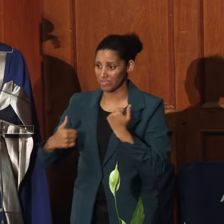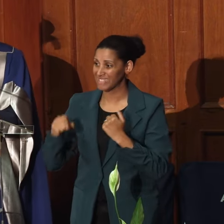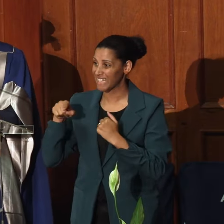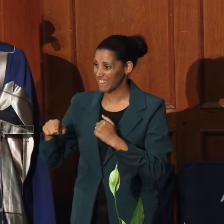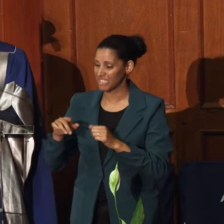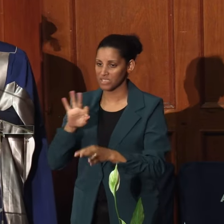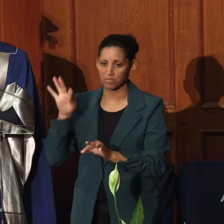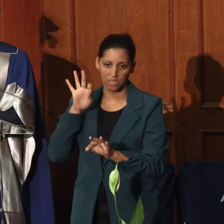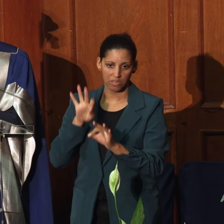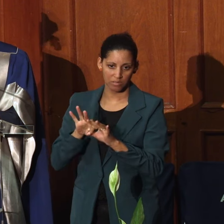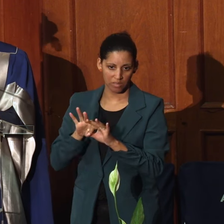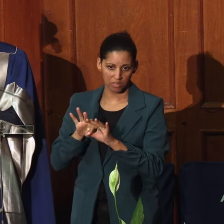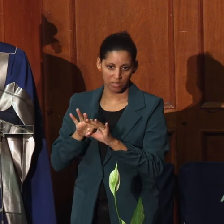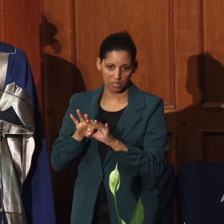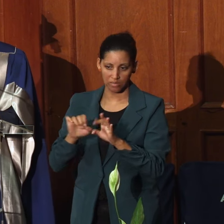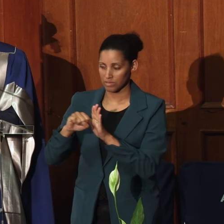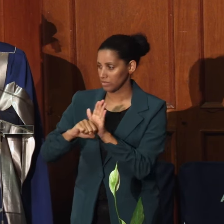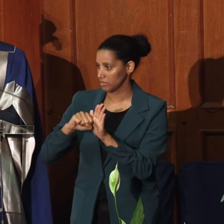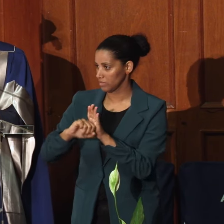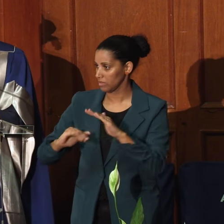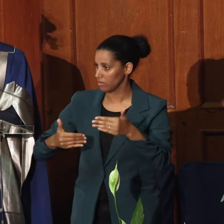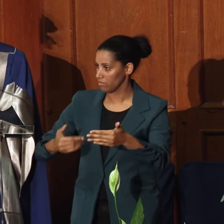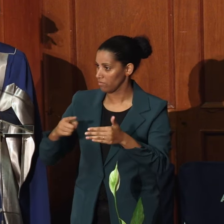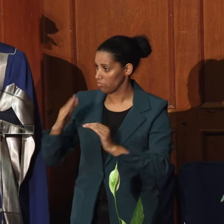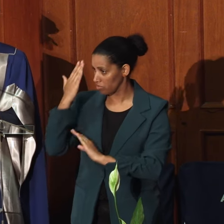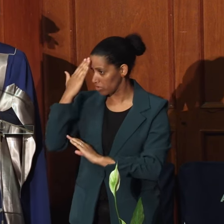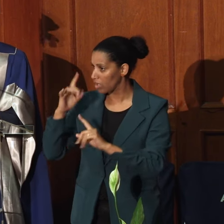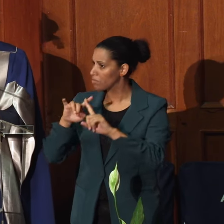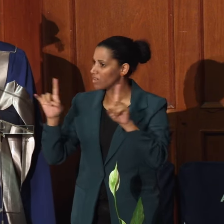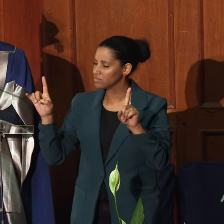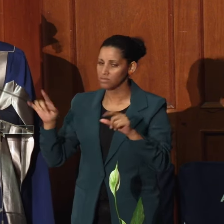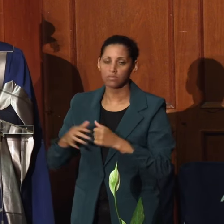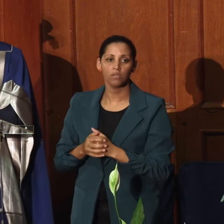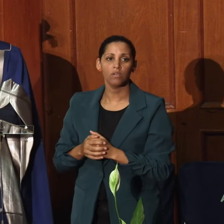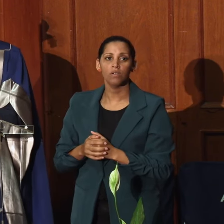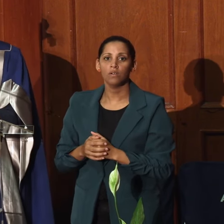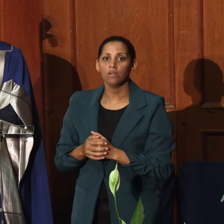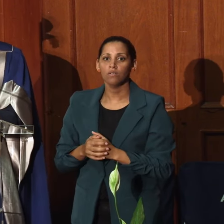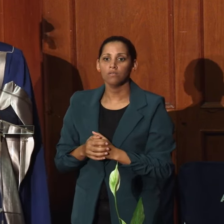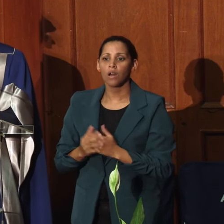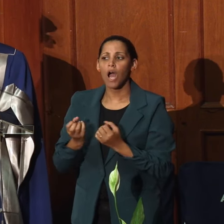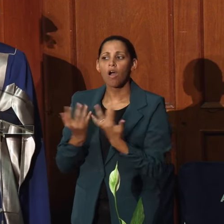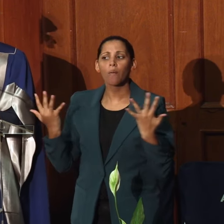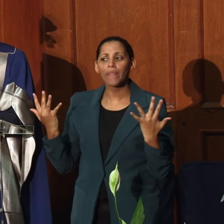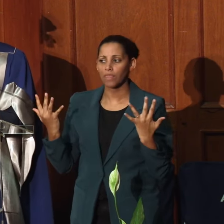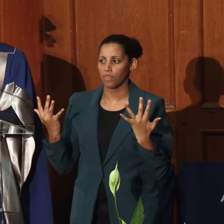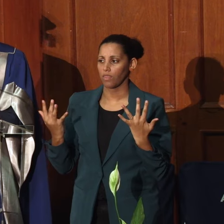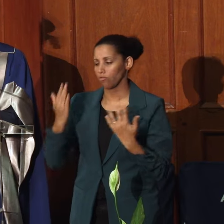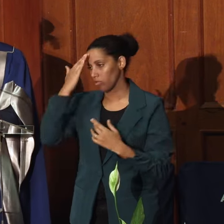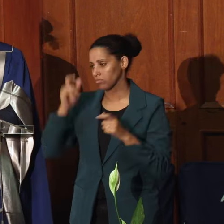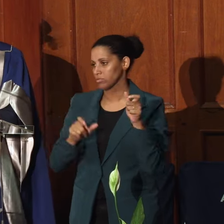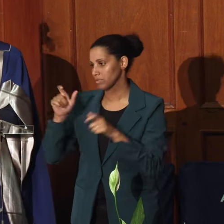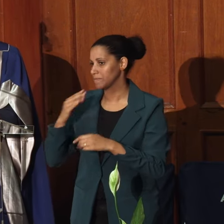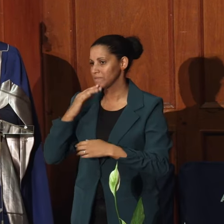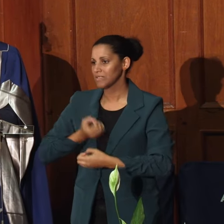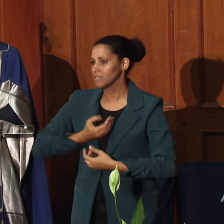particular graduation season. But the numbers, graduates, do not express the growth in